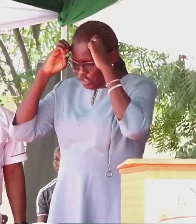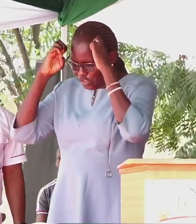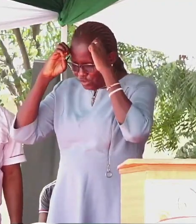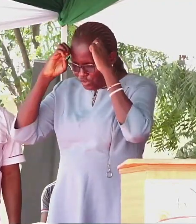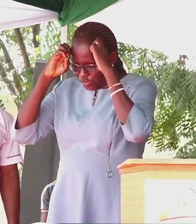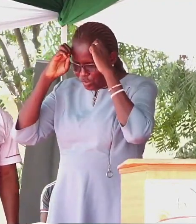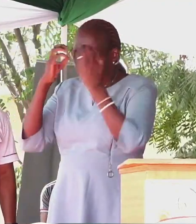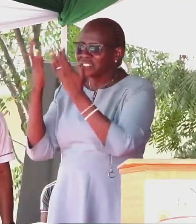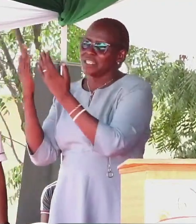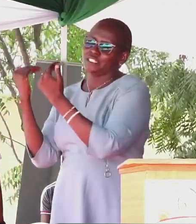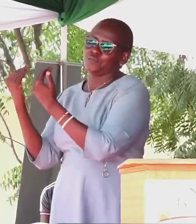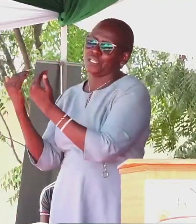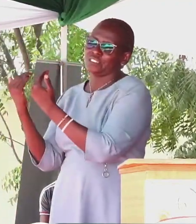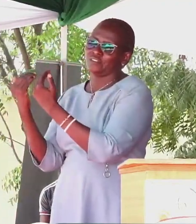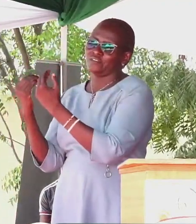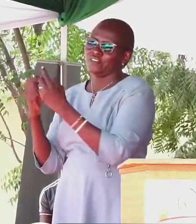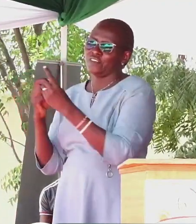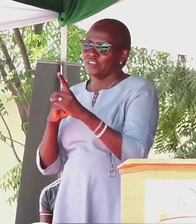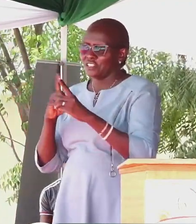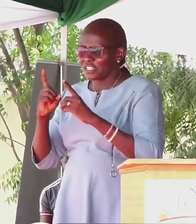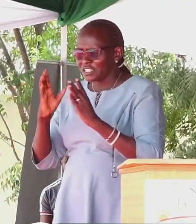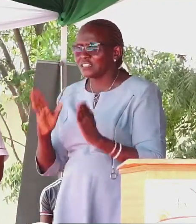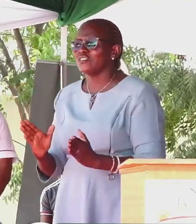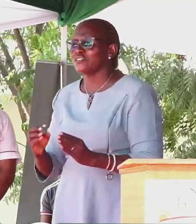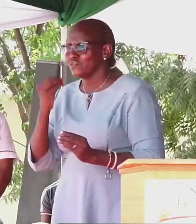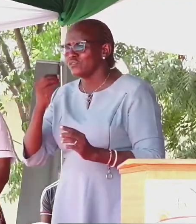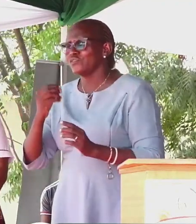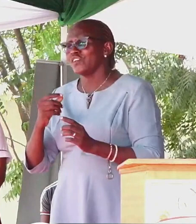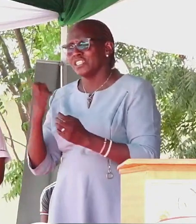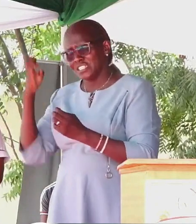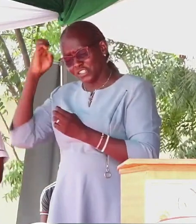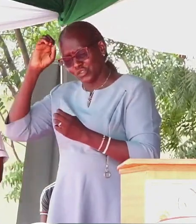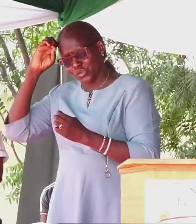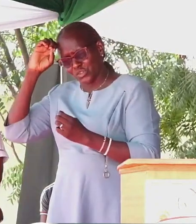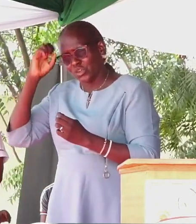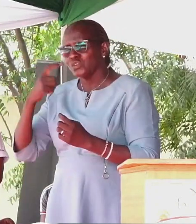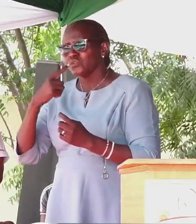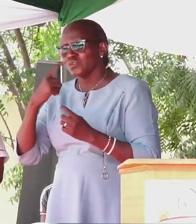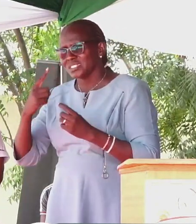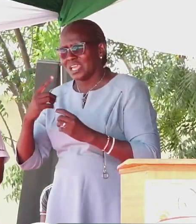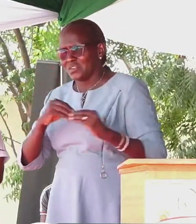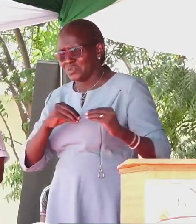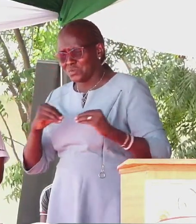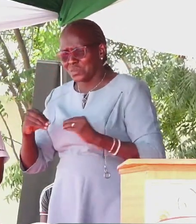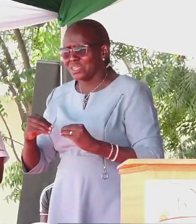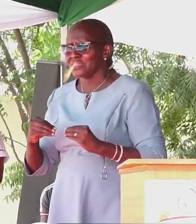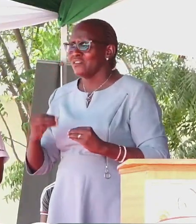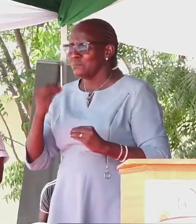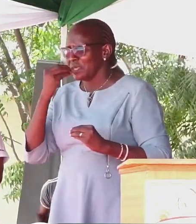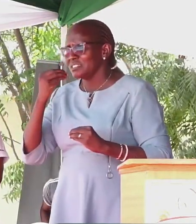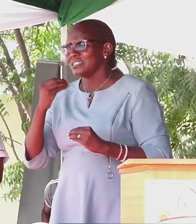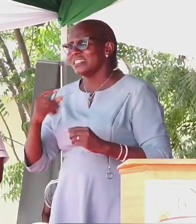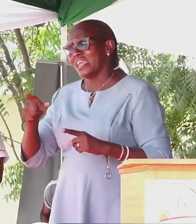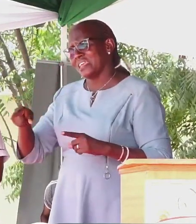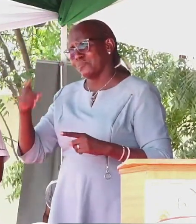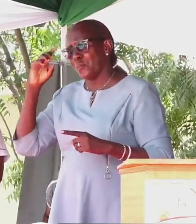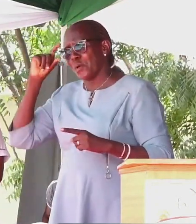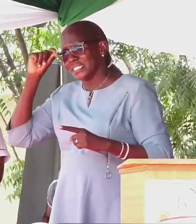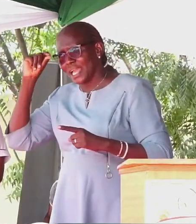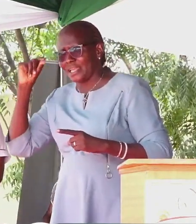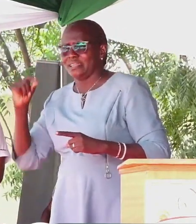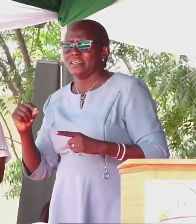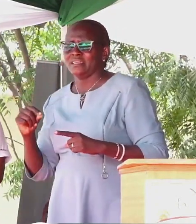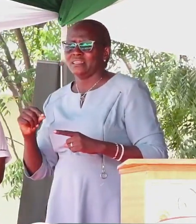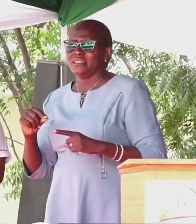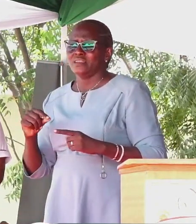was expecting the director of food for education to say that they are doing meals program in Mombasa.